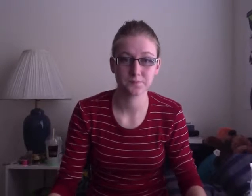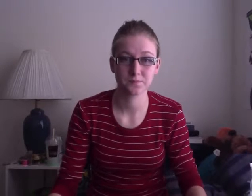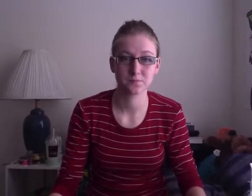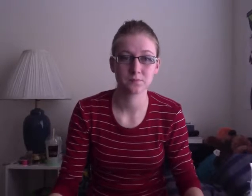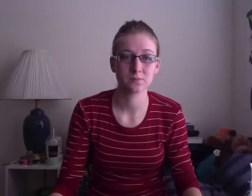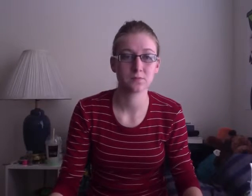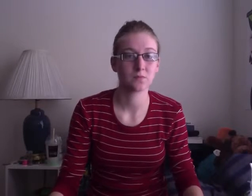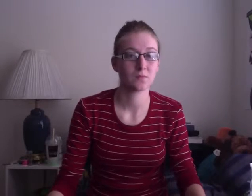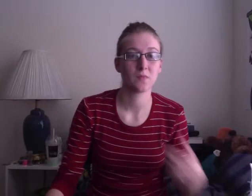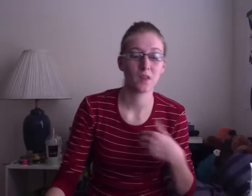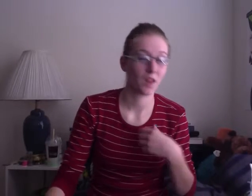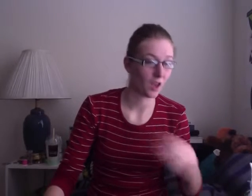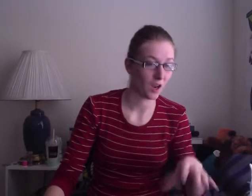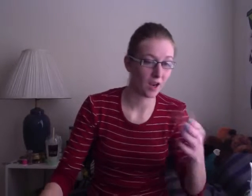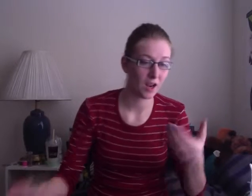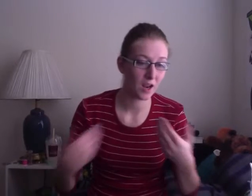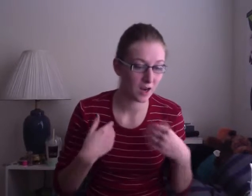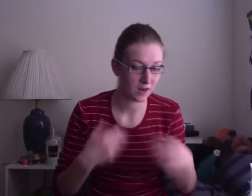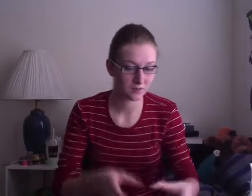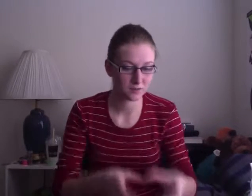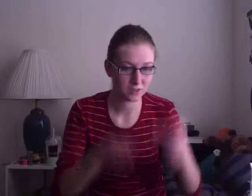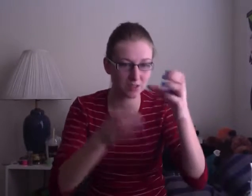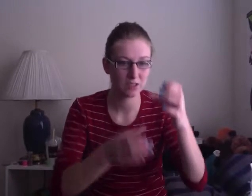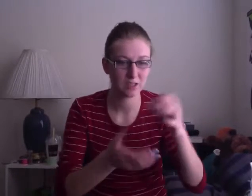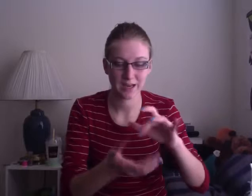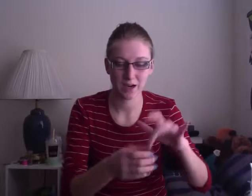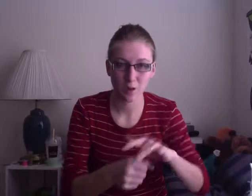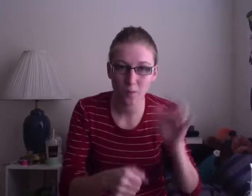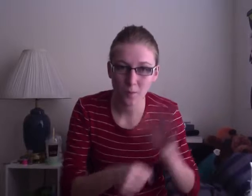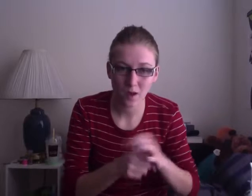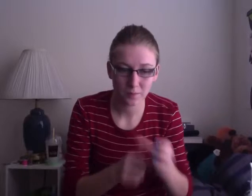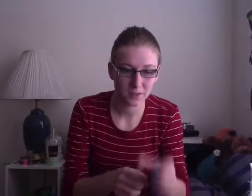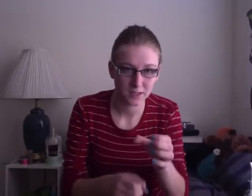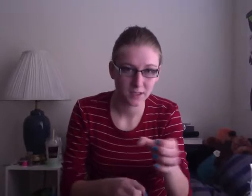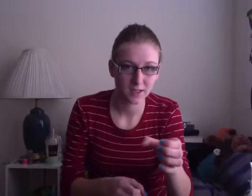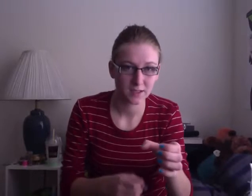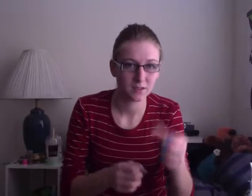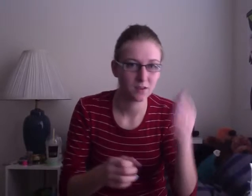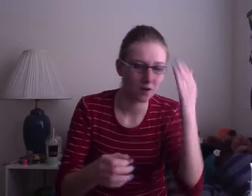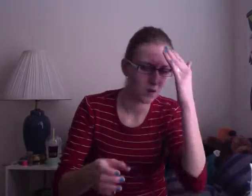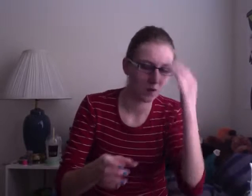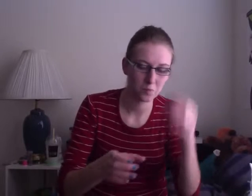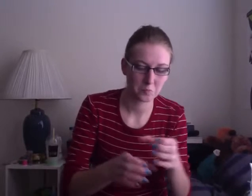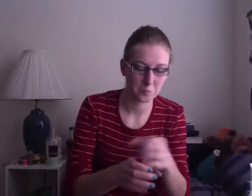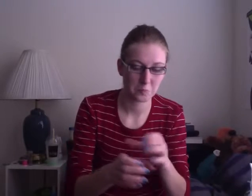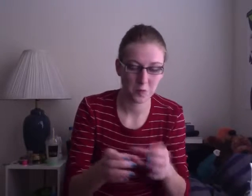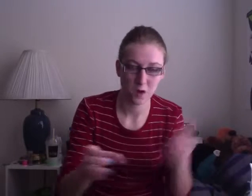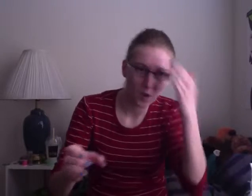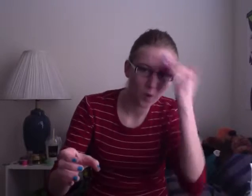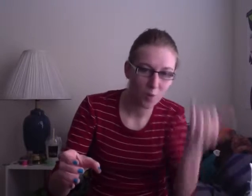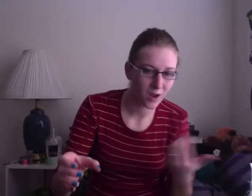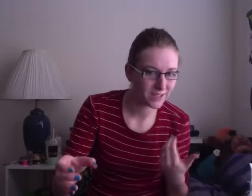it. Why does this have water on the outside of this Pepsi? It's like cooler on the inside and warmer on the